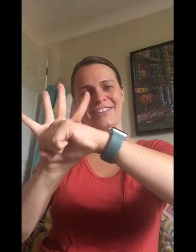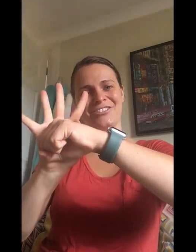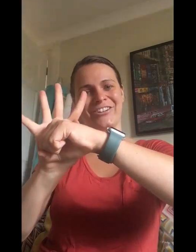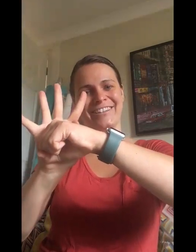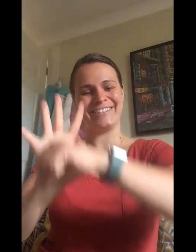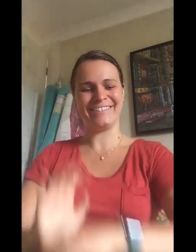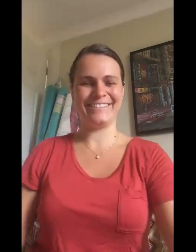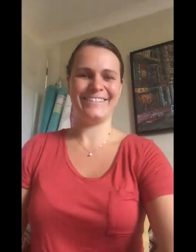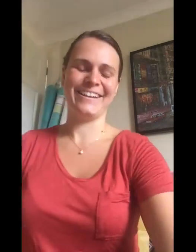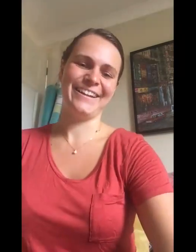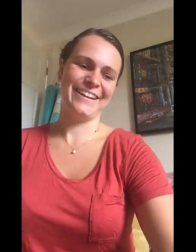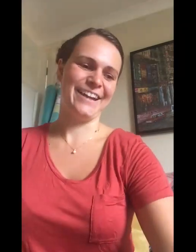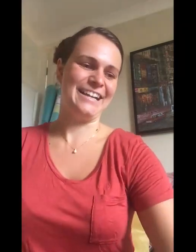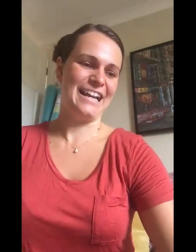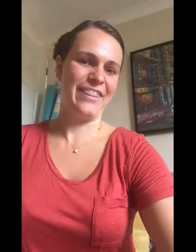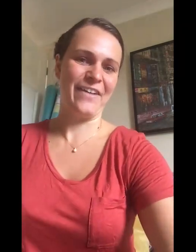Hedgehog. I really like that one.